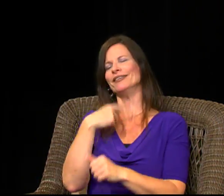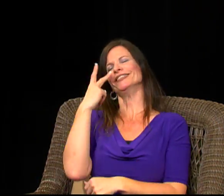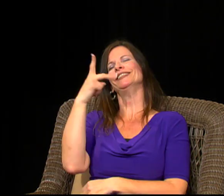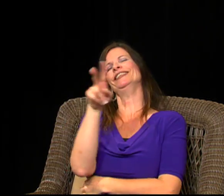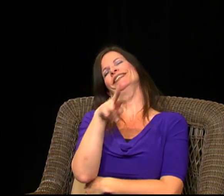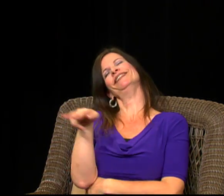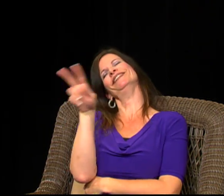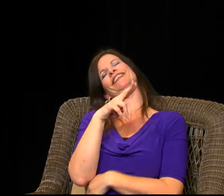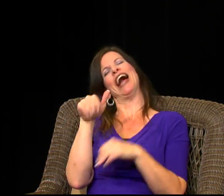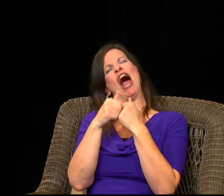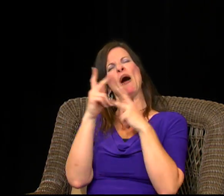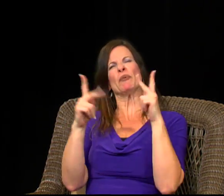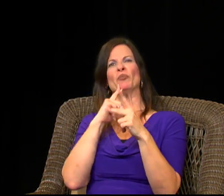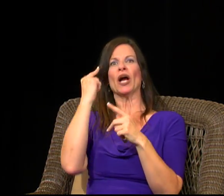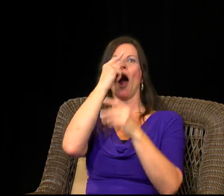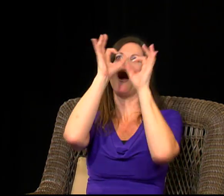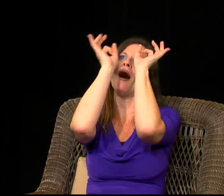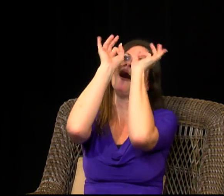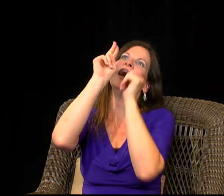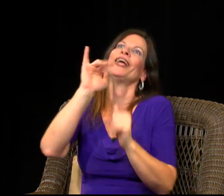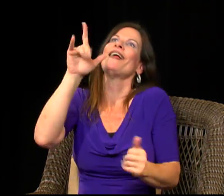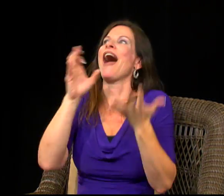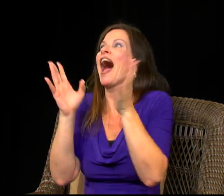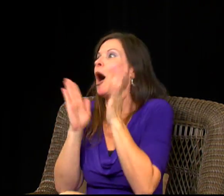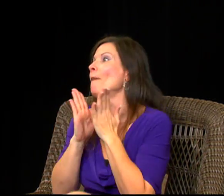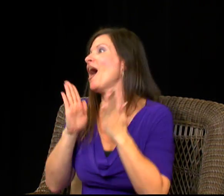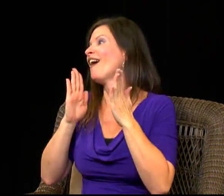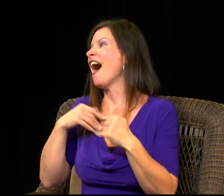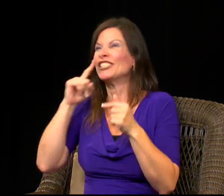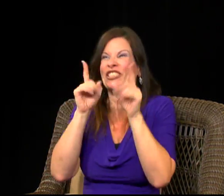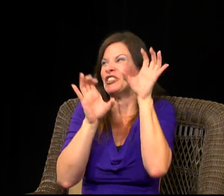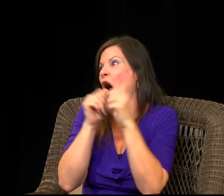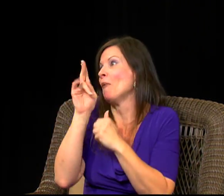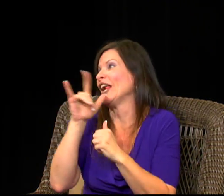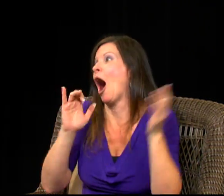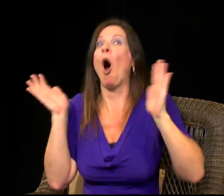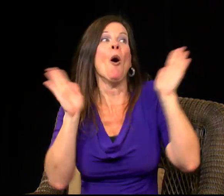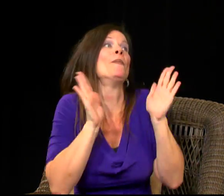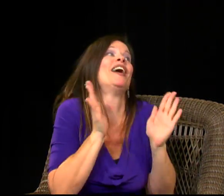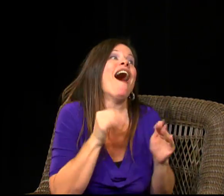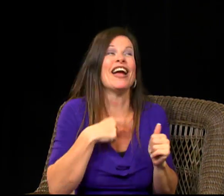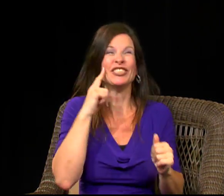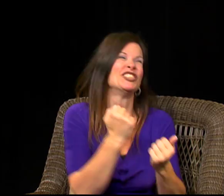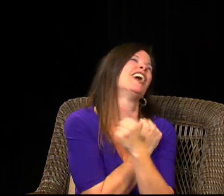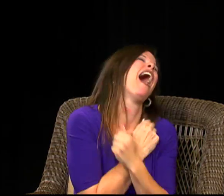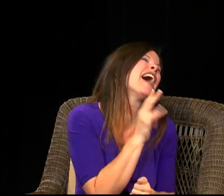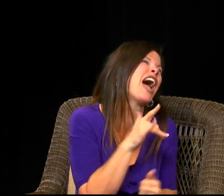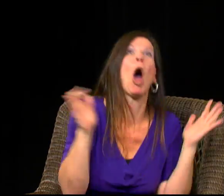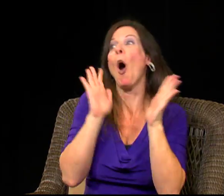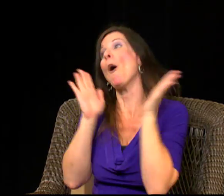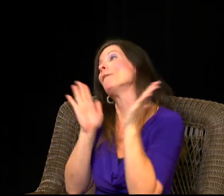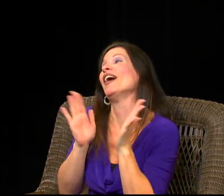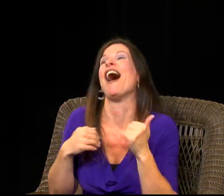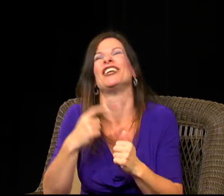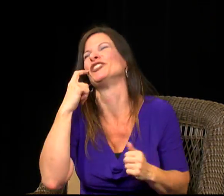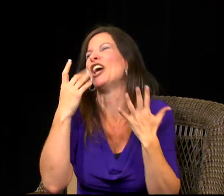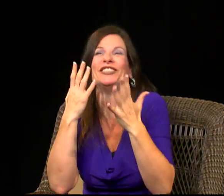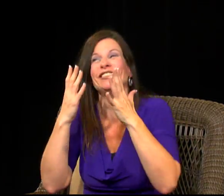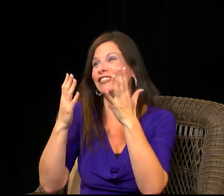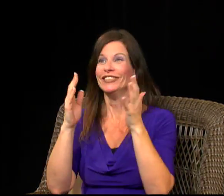his honor, and I was just sitting back and looking at everybody, and a lot of people were so starstruck with him. They were like, "Oh my God, this is